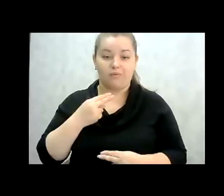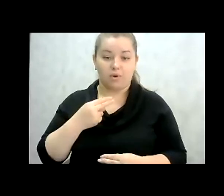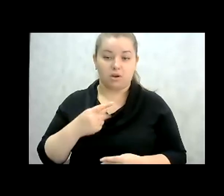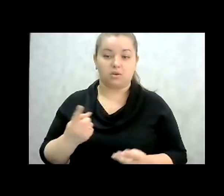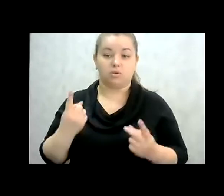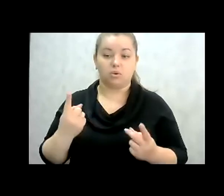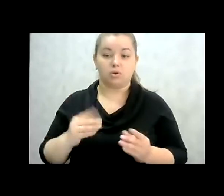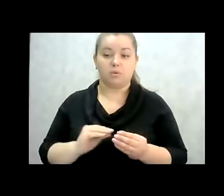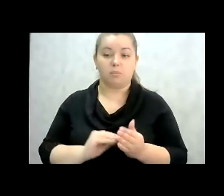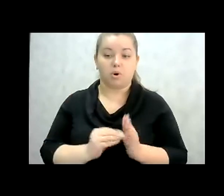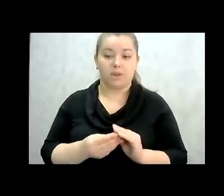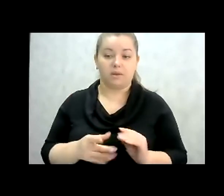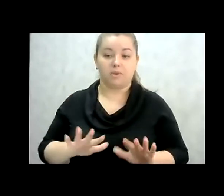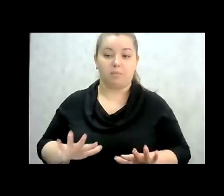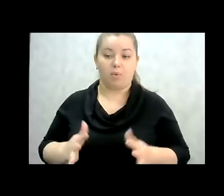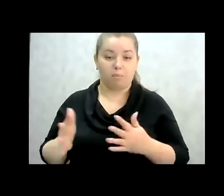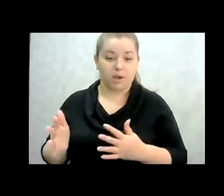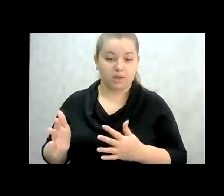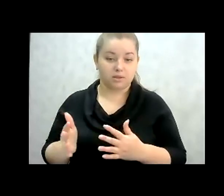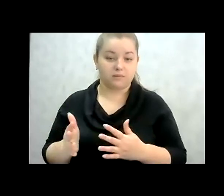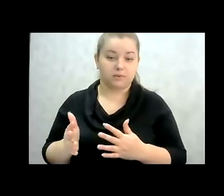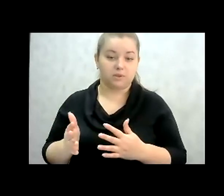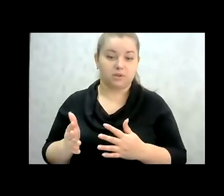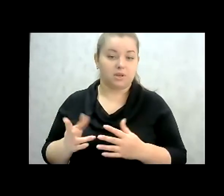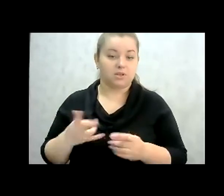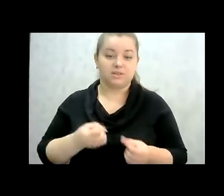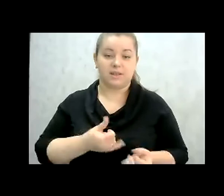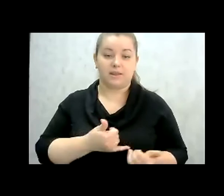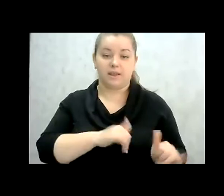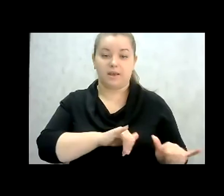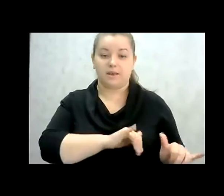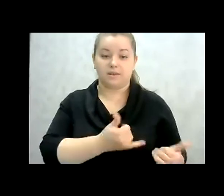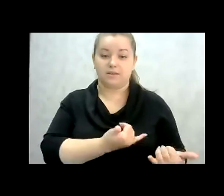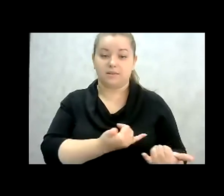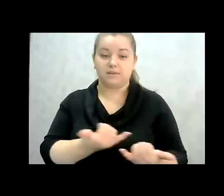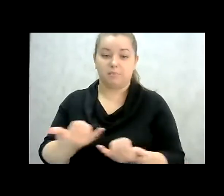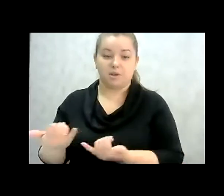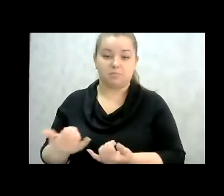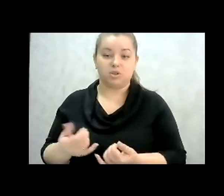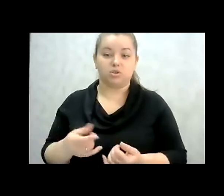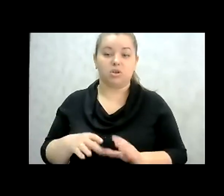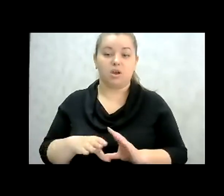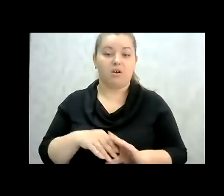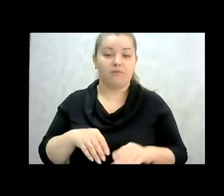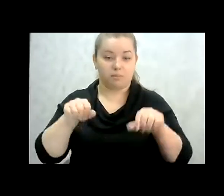draw particular attention to one other issue.